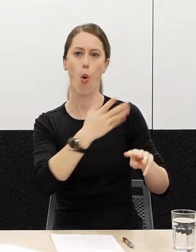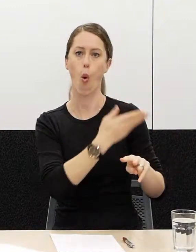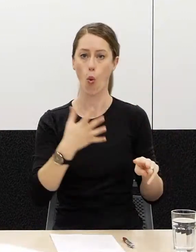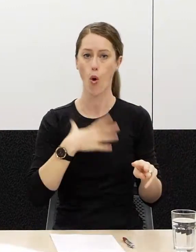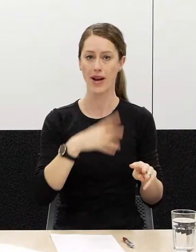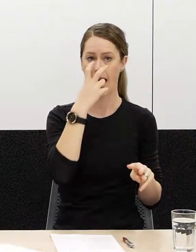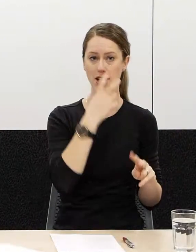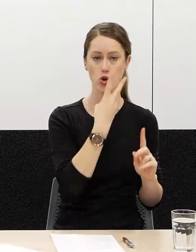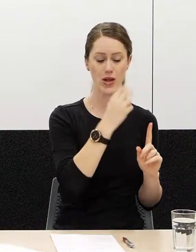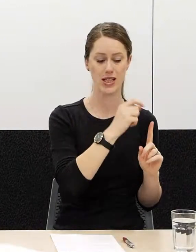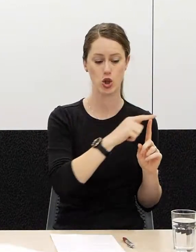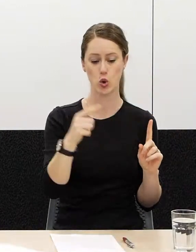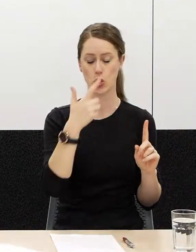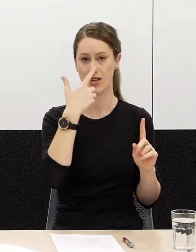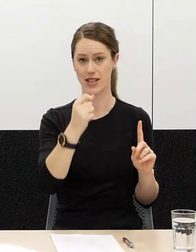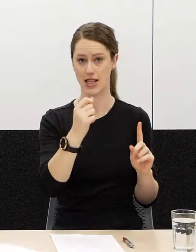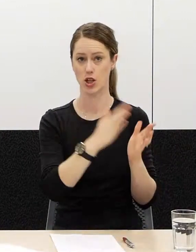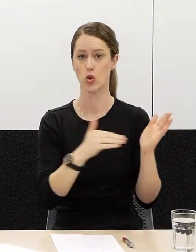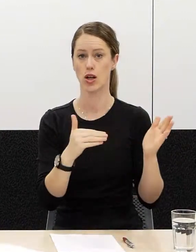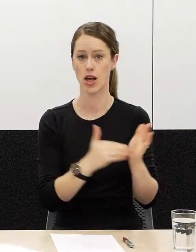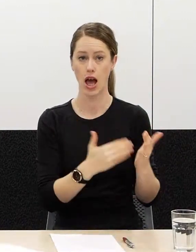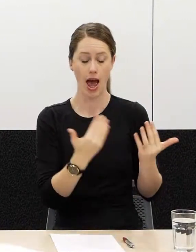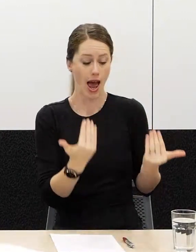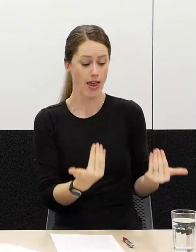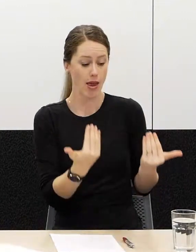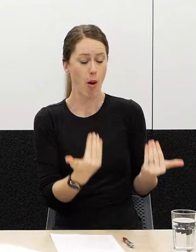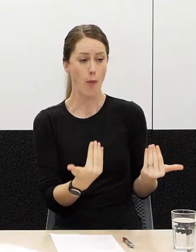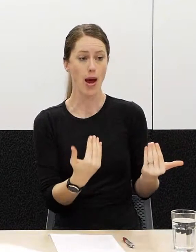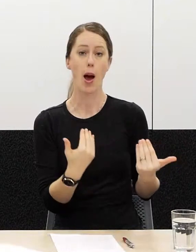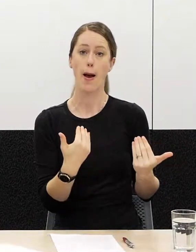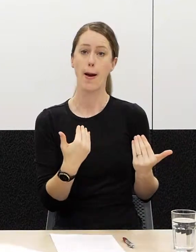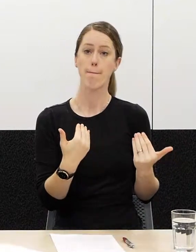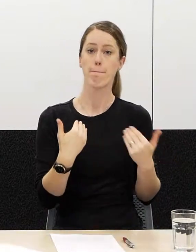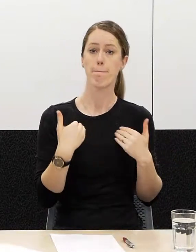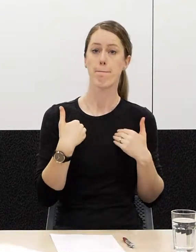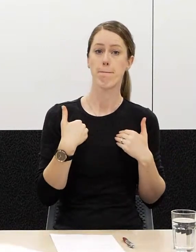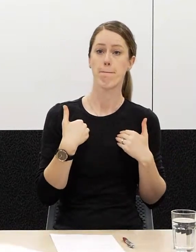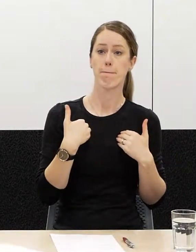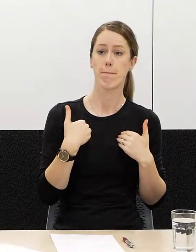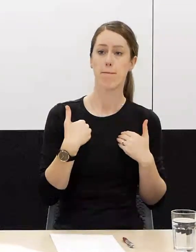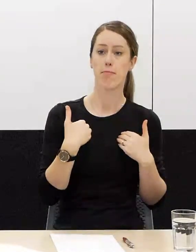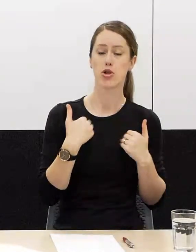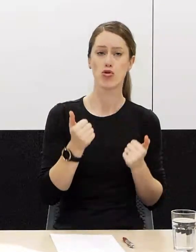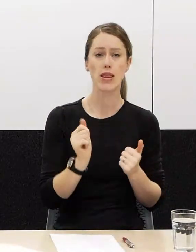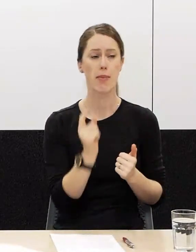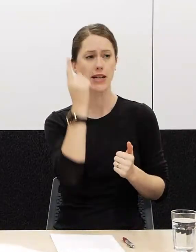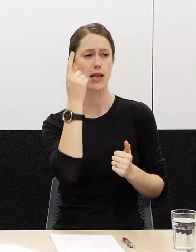New Zealand. And at the moment, the ministry and the minister is considering